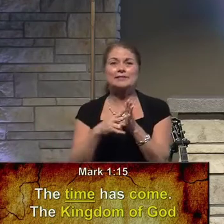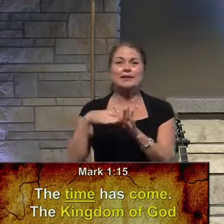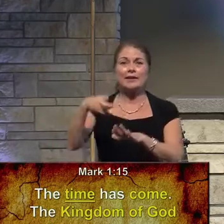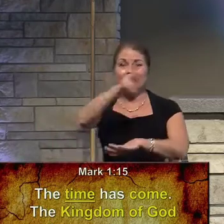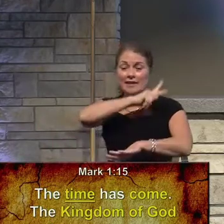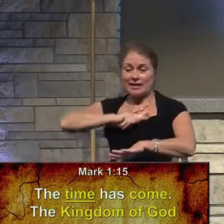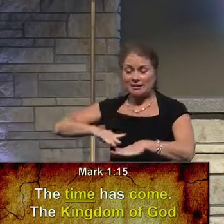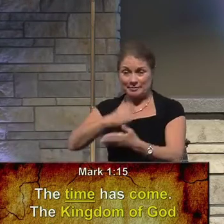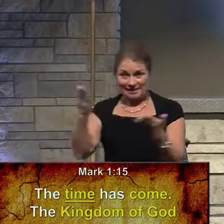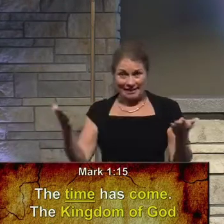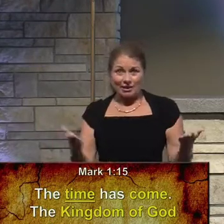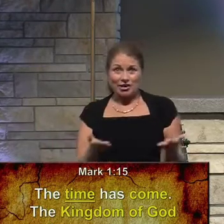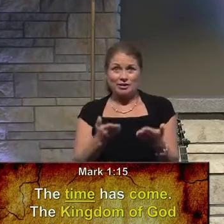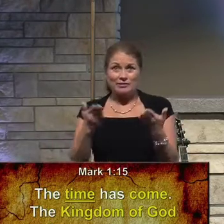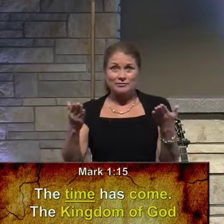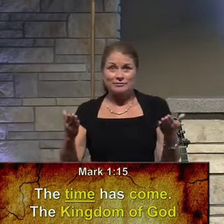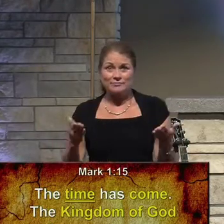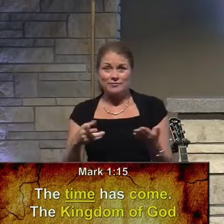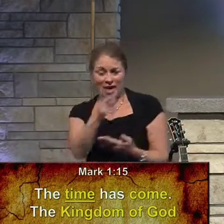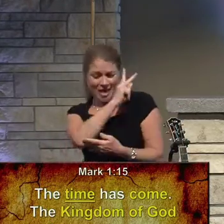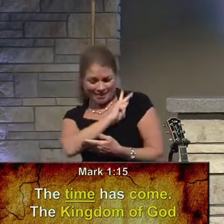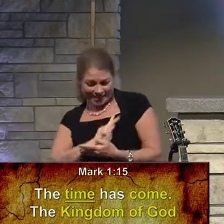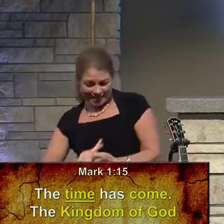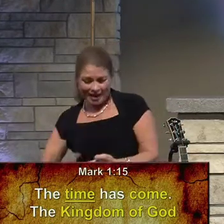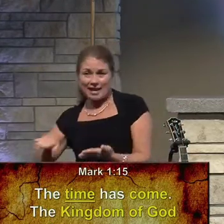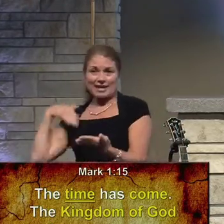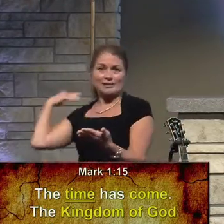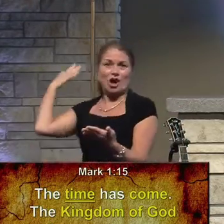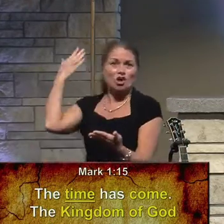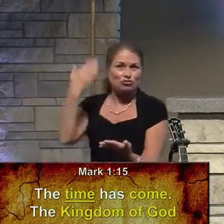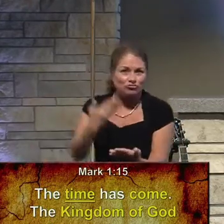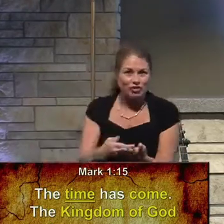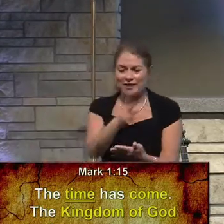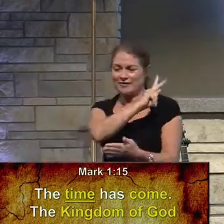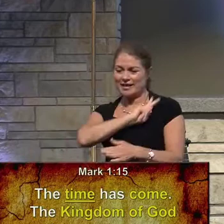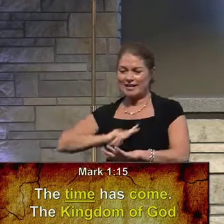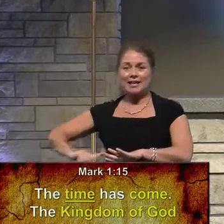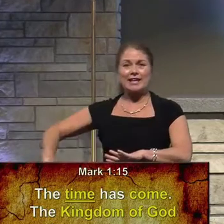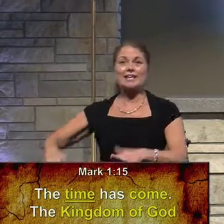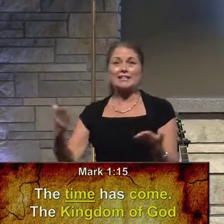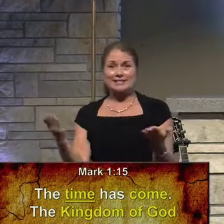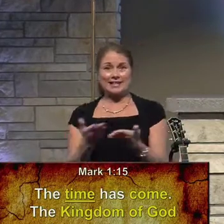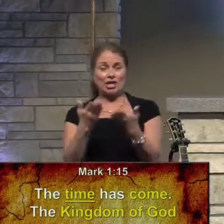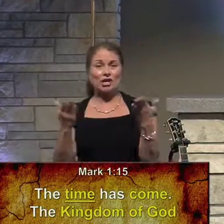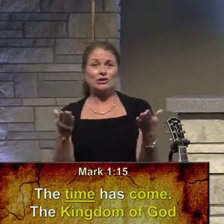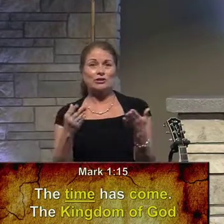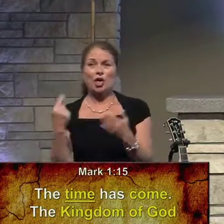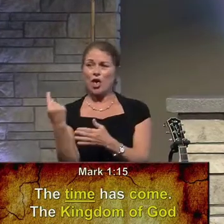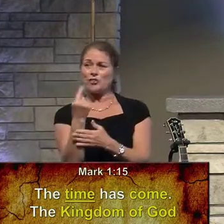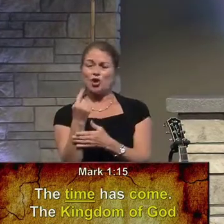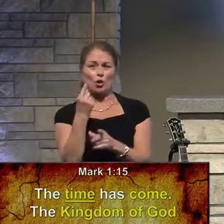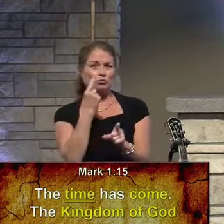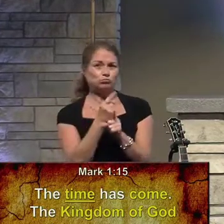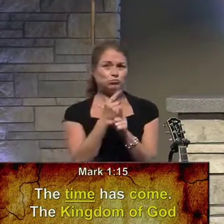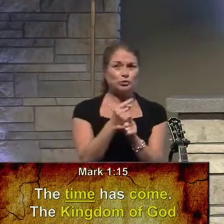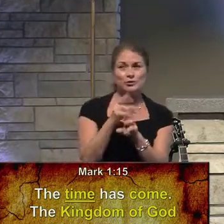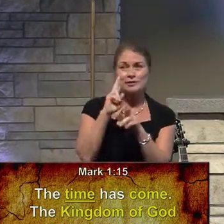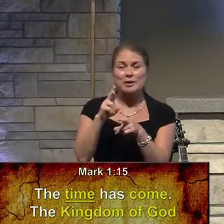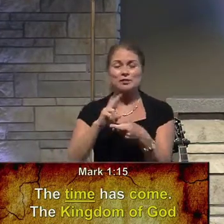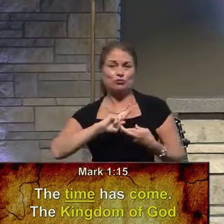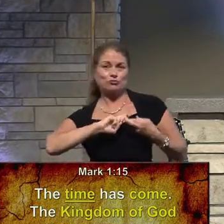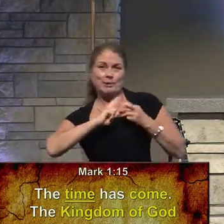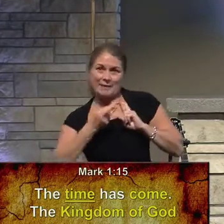kingdom is here. The king has arrived. The king is here. And the only appropriate response is